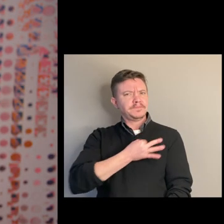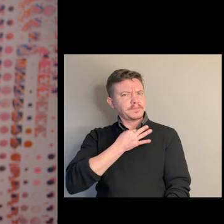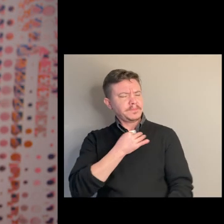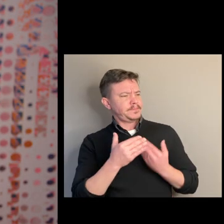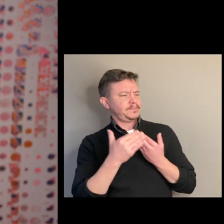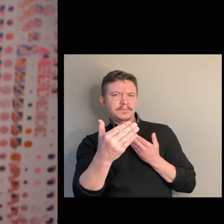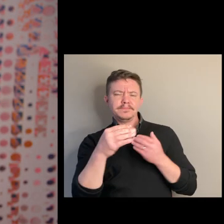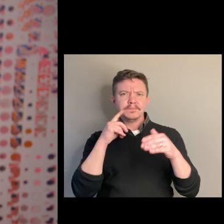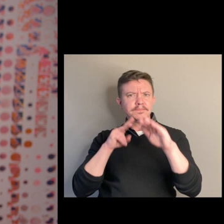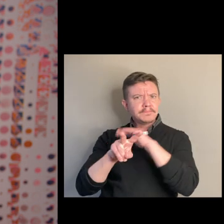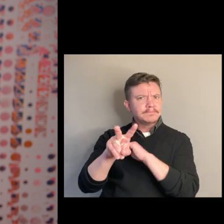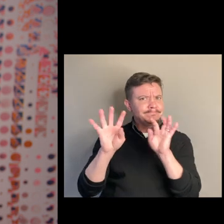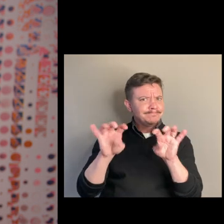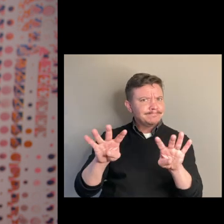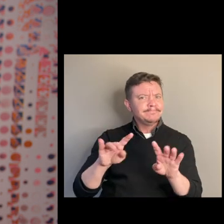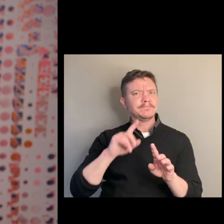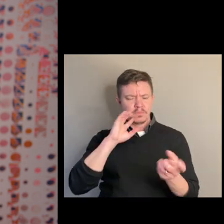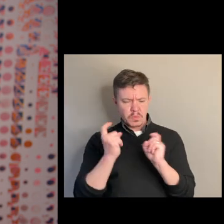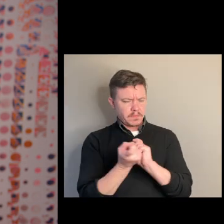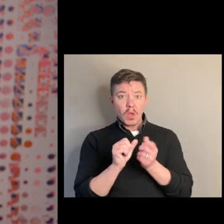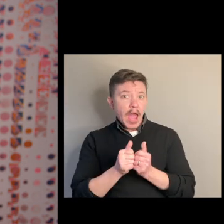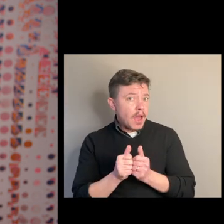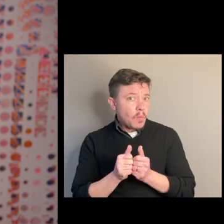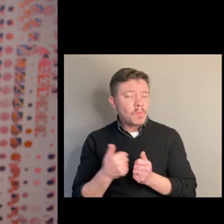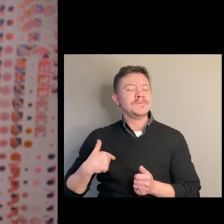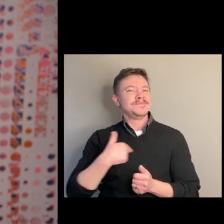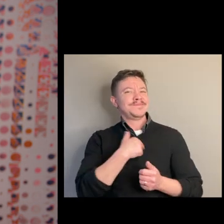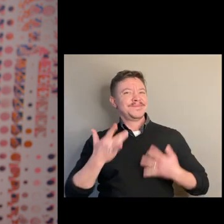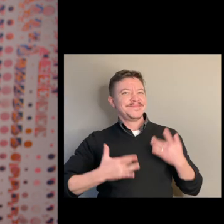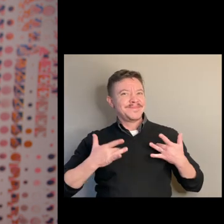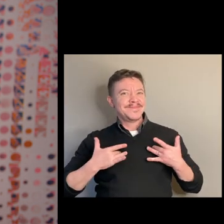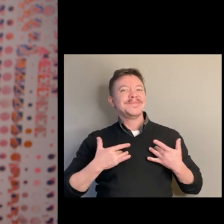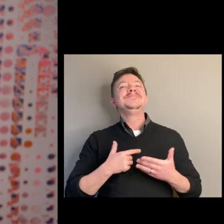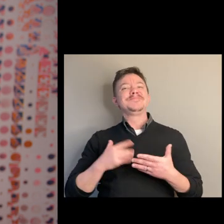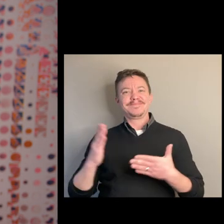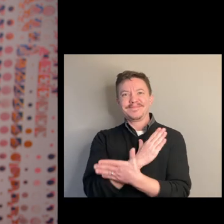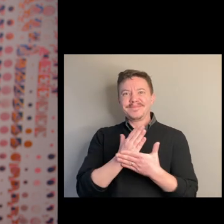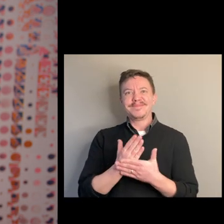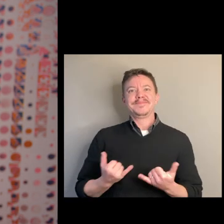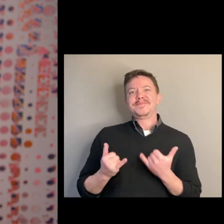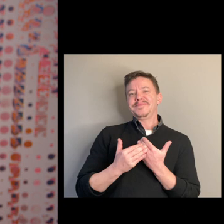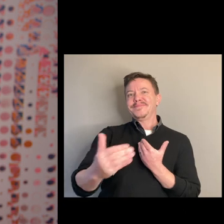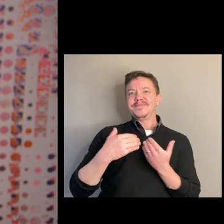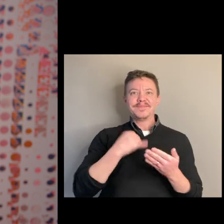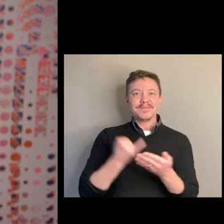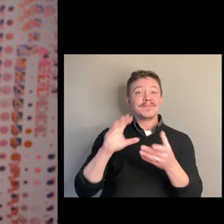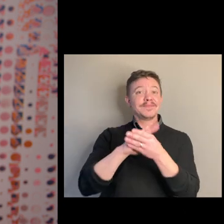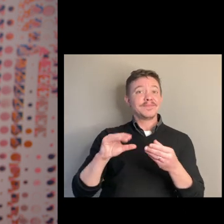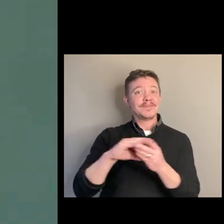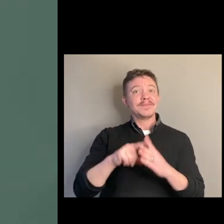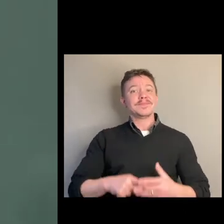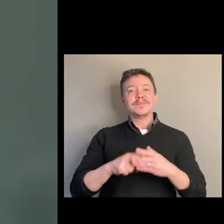Have you ever wondered what the future holds and how we will continue to evolve? We can't wait to share the future of art and storytelling with